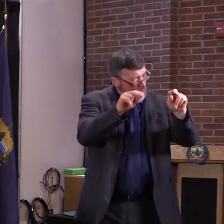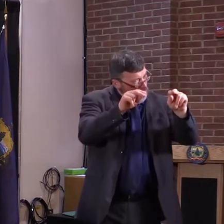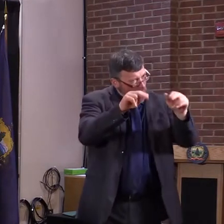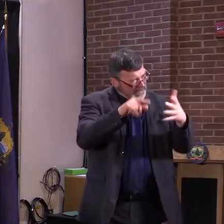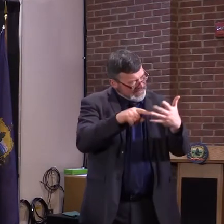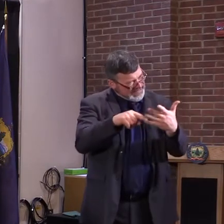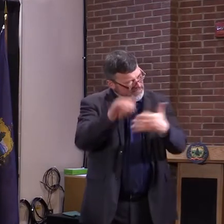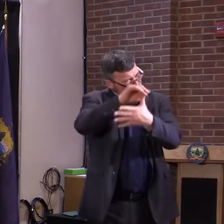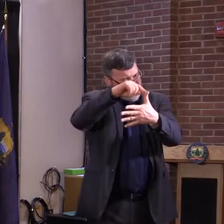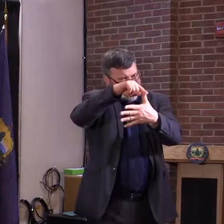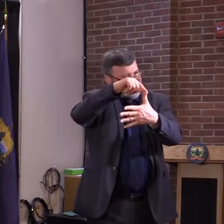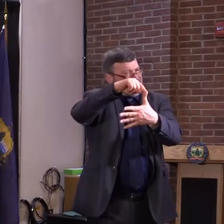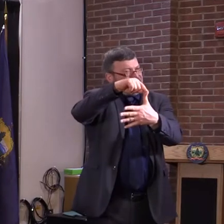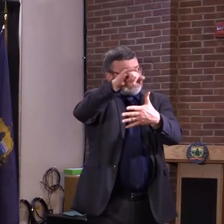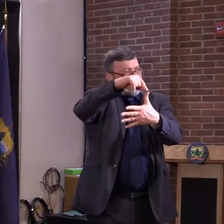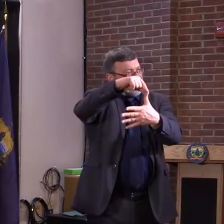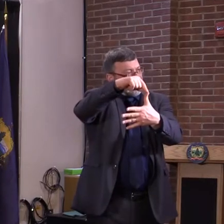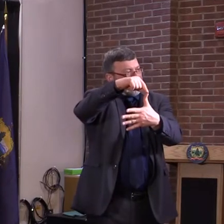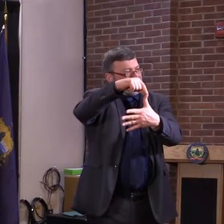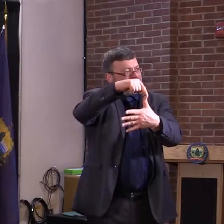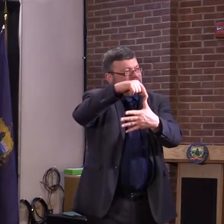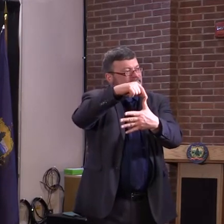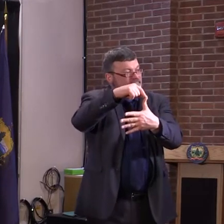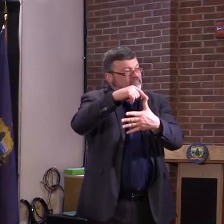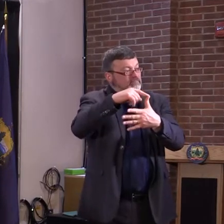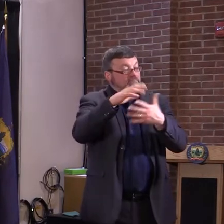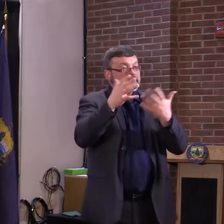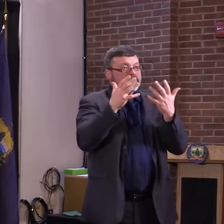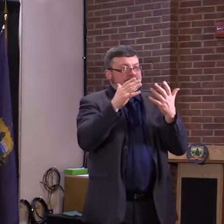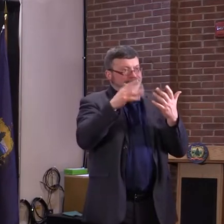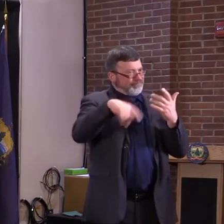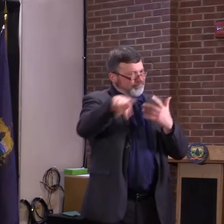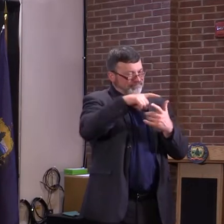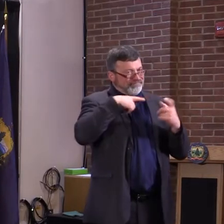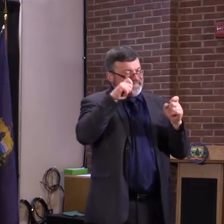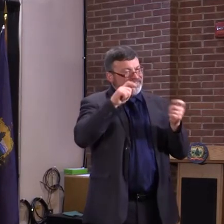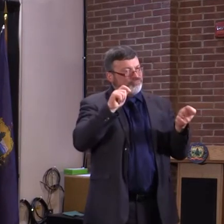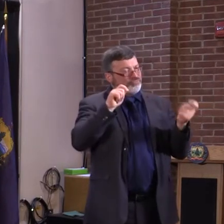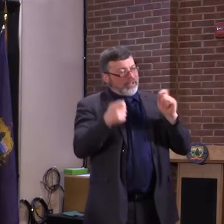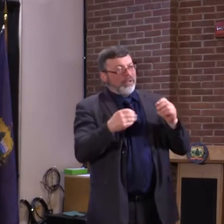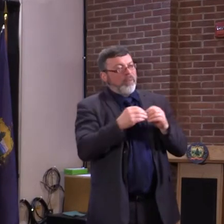always know take a long time to evolve in a positive direction.